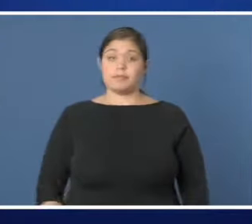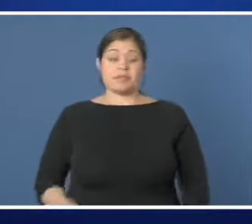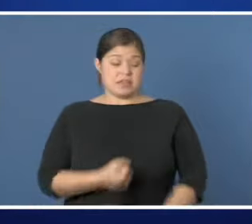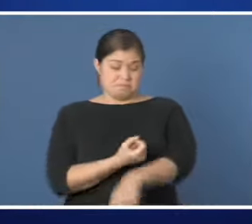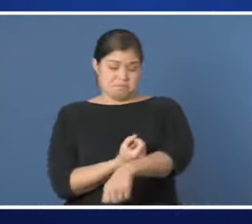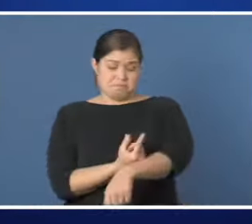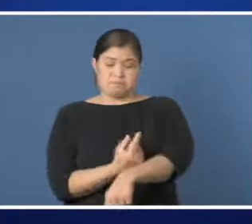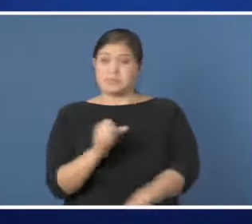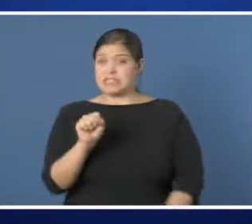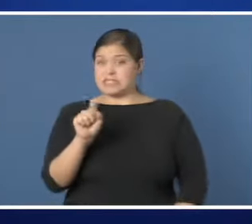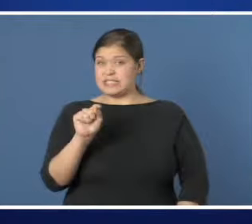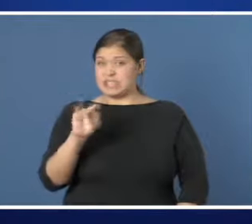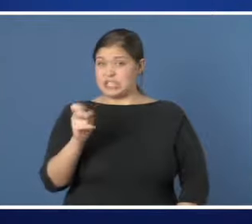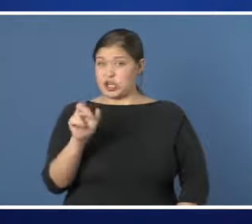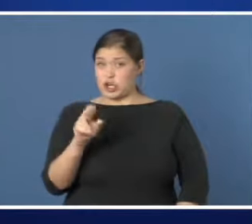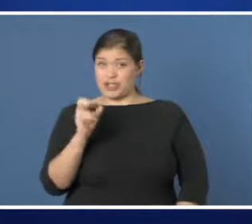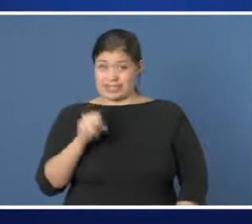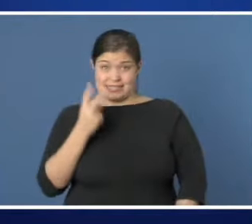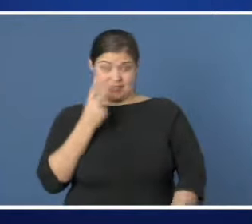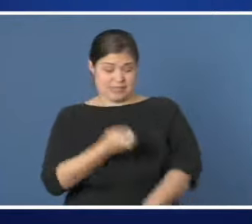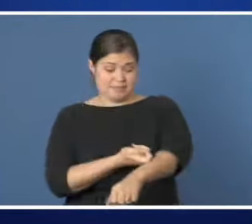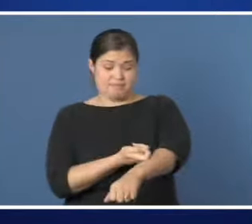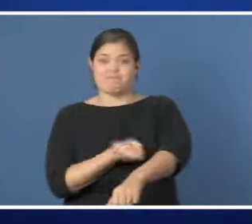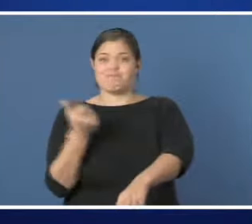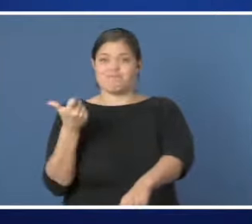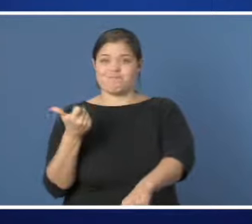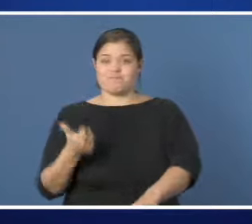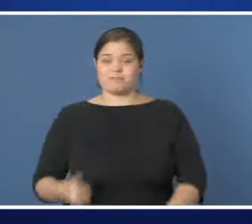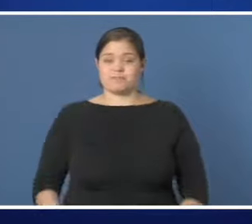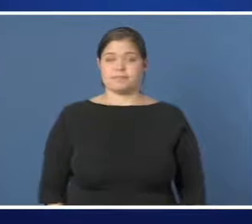Remove stinger if visible.